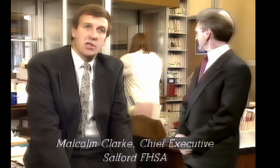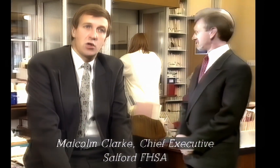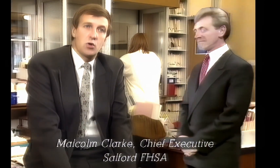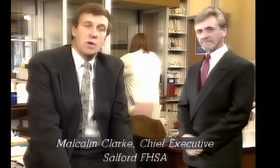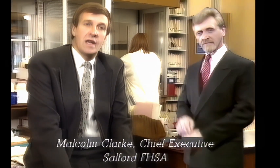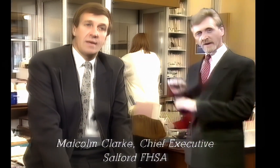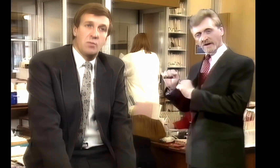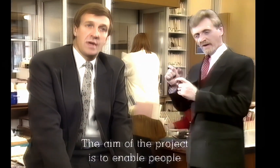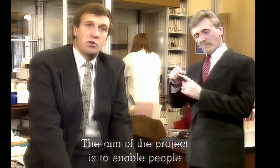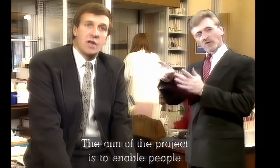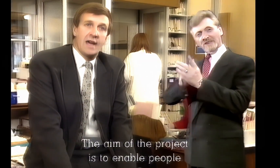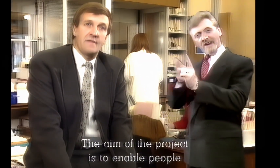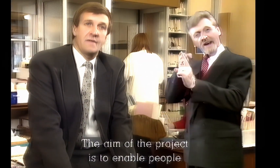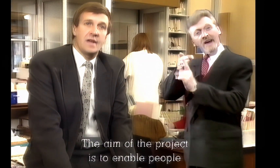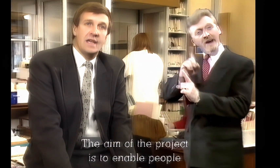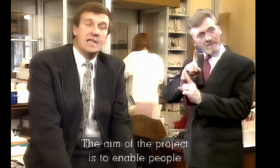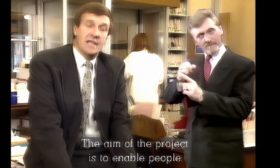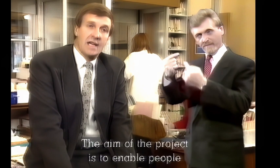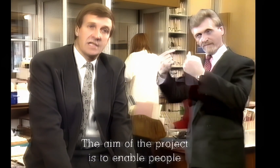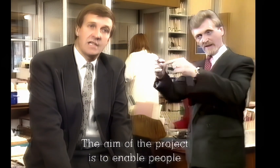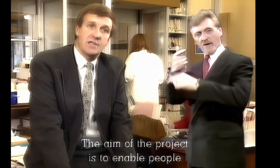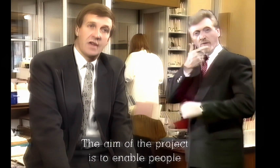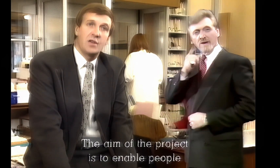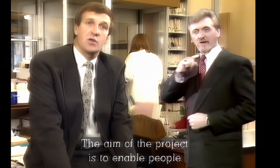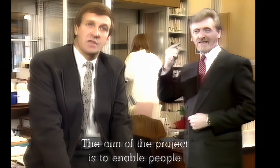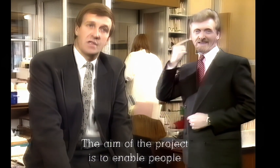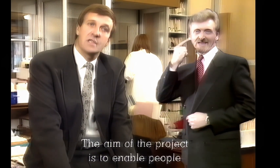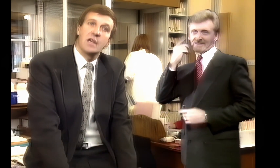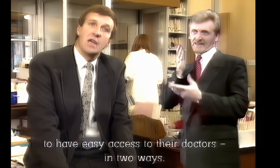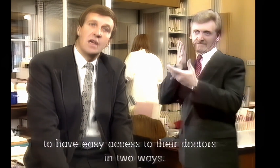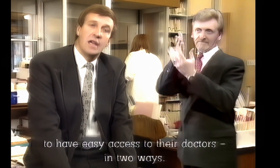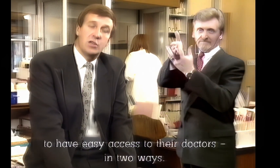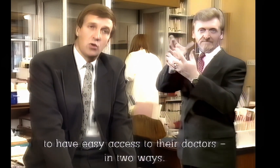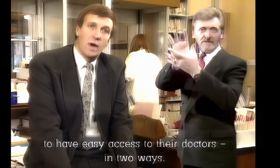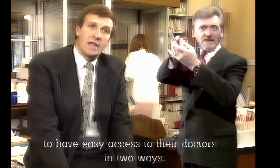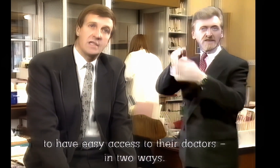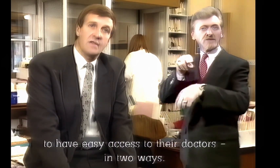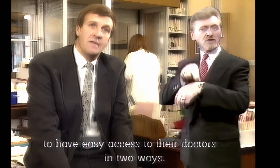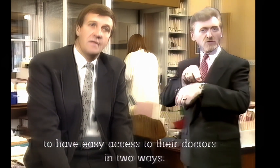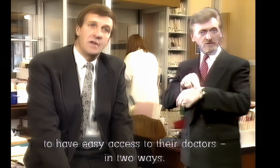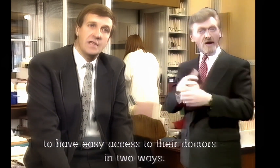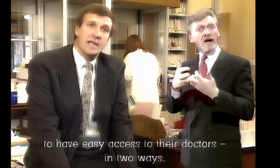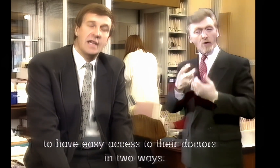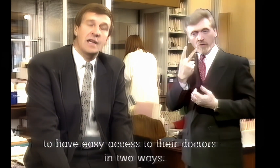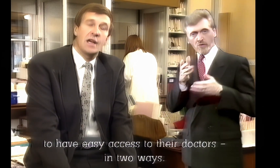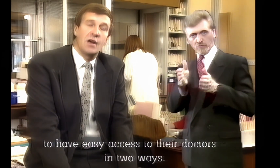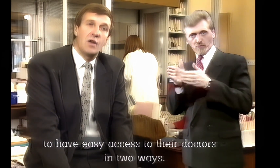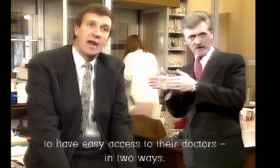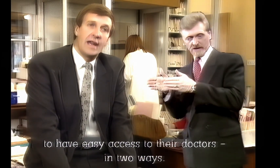to enable people to have easy access to their doctors in two ways. Firstly, enabling